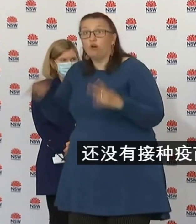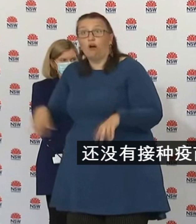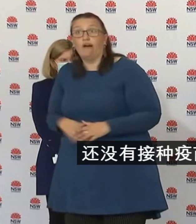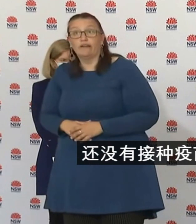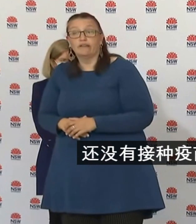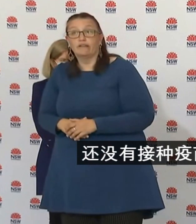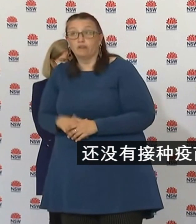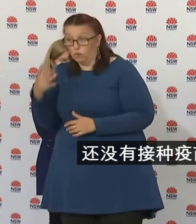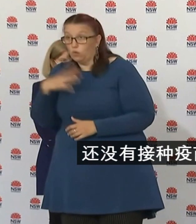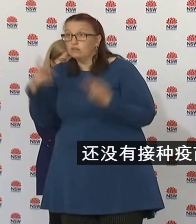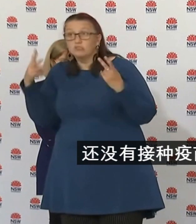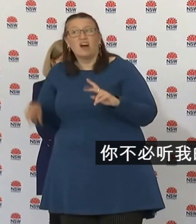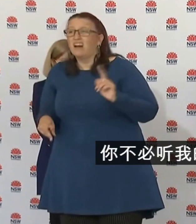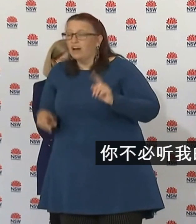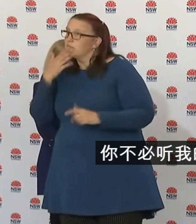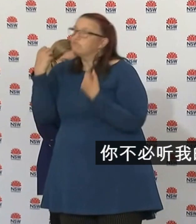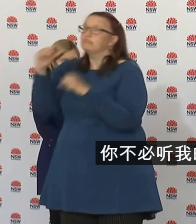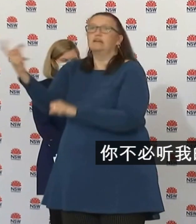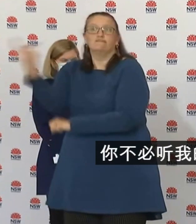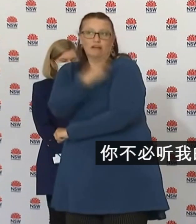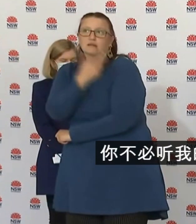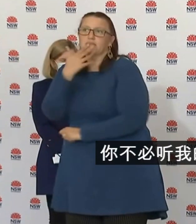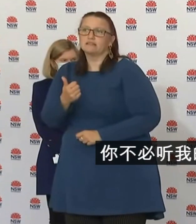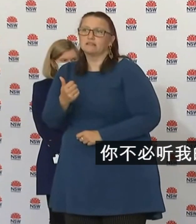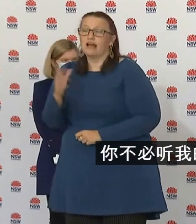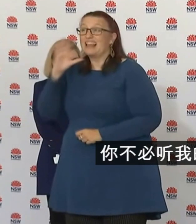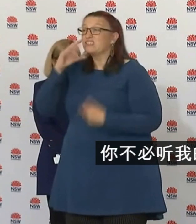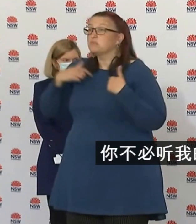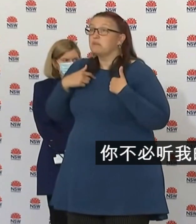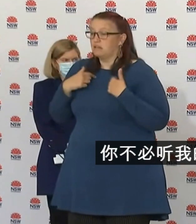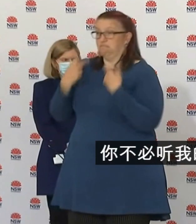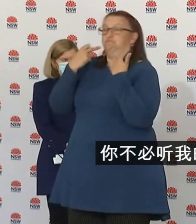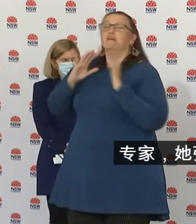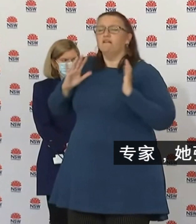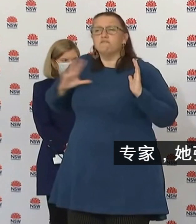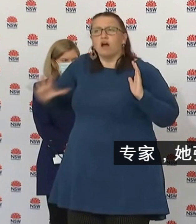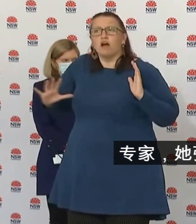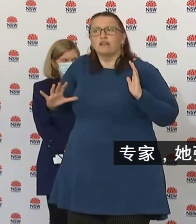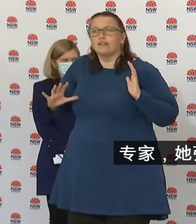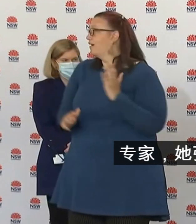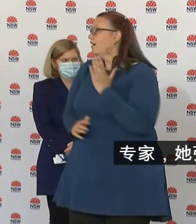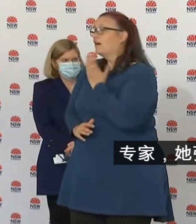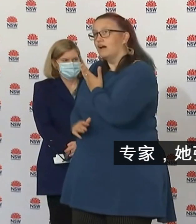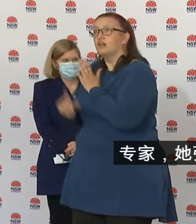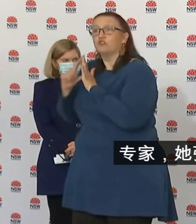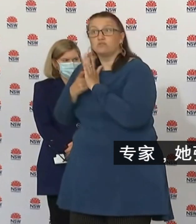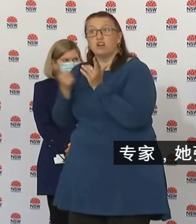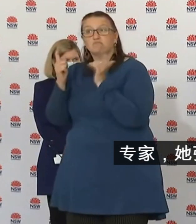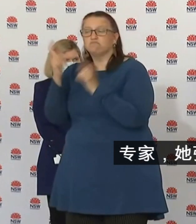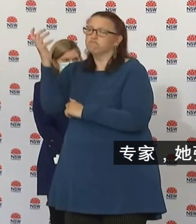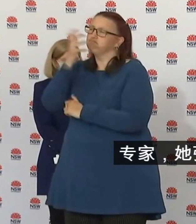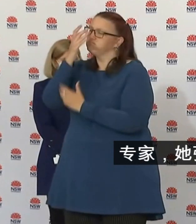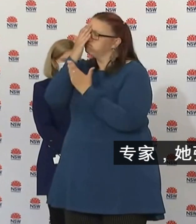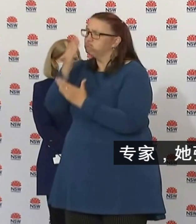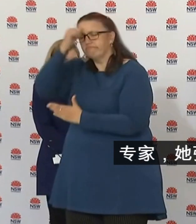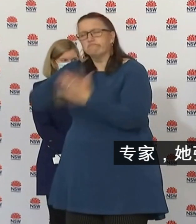we please follow Dr. Chan. You don't have to listen to me. Listen to Dr. Chan. She's the health expert, and she's strongly recommending